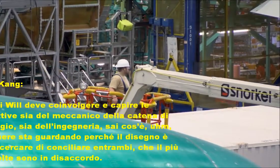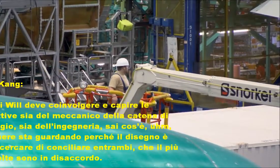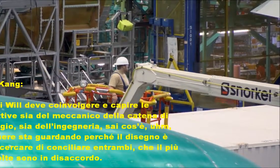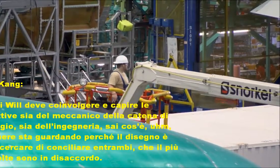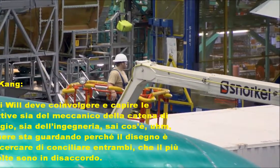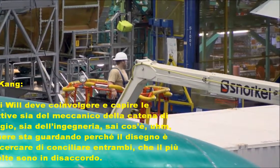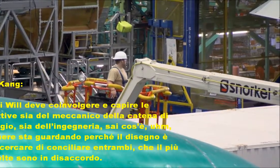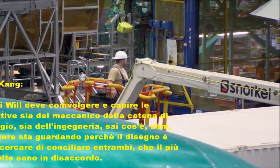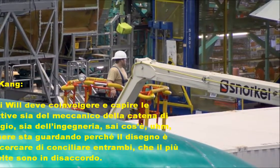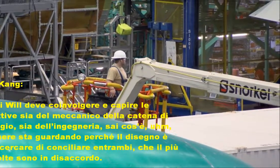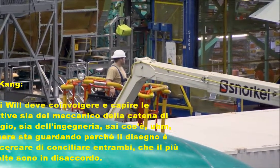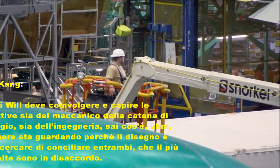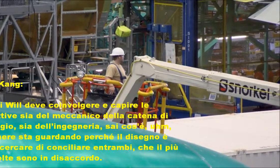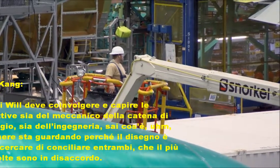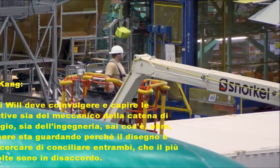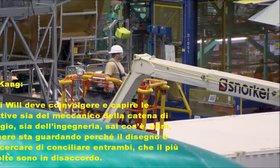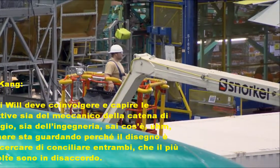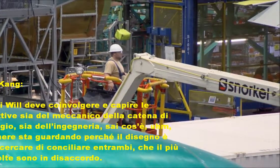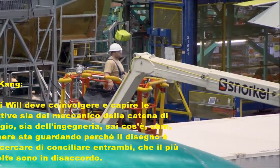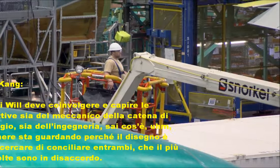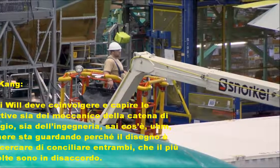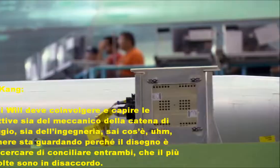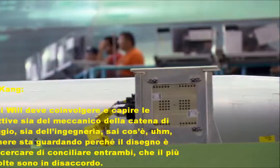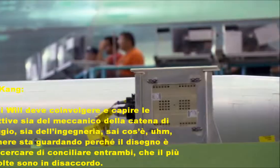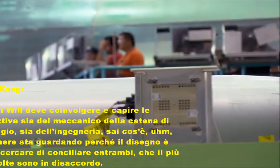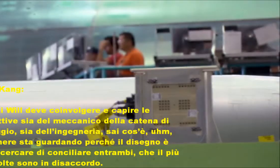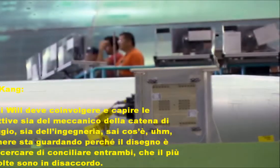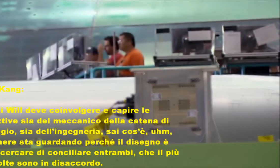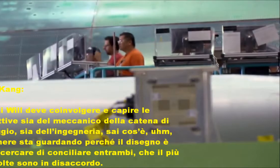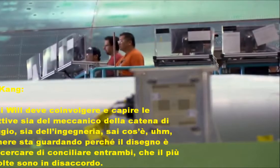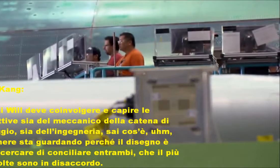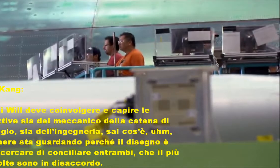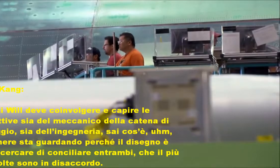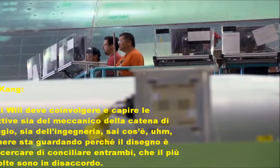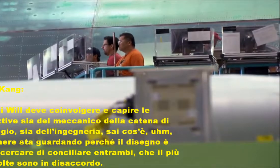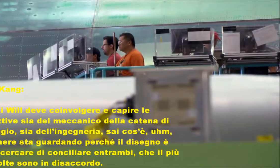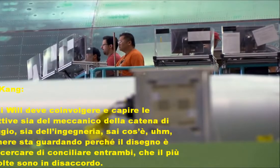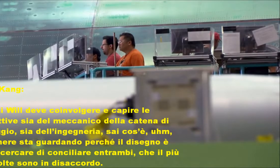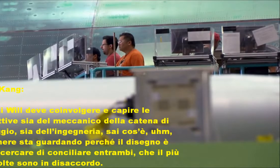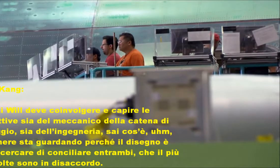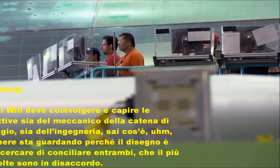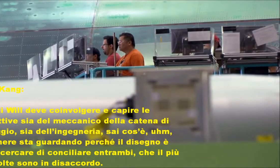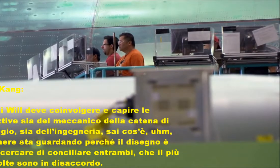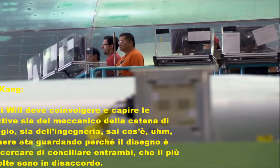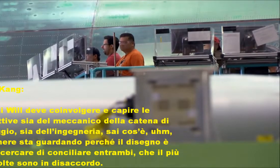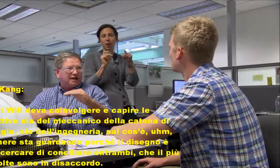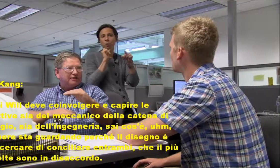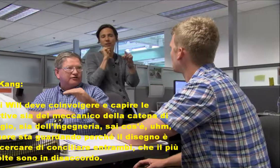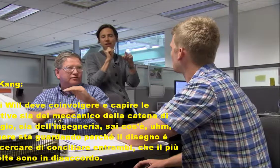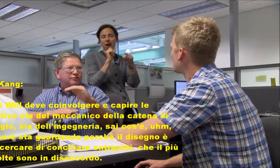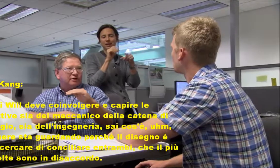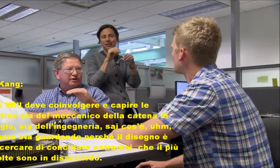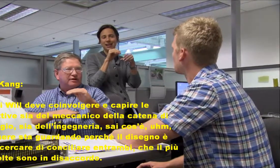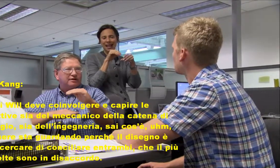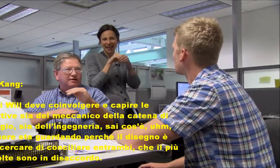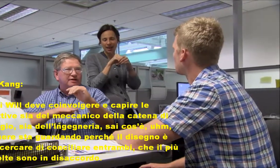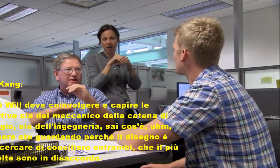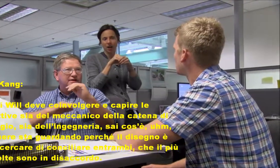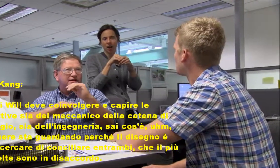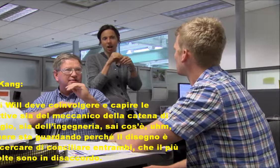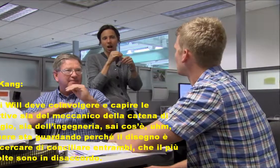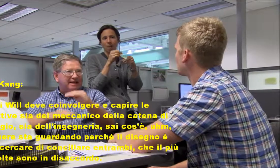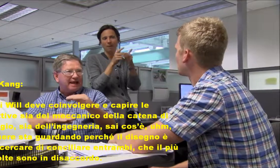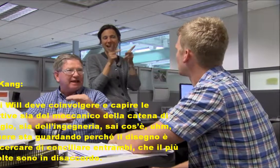And so Will has to engage and understand perspectives of both the mechanic on the shop floor as well as